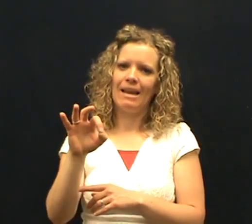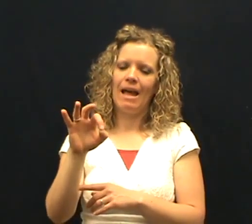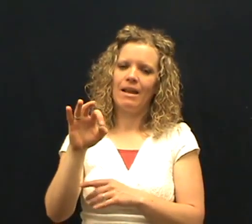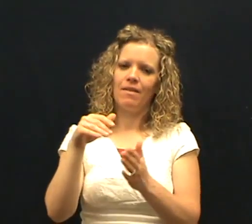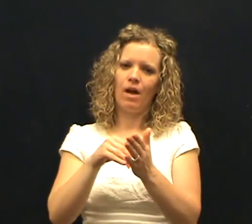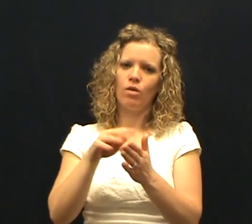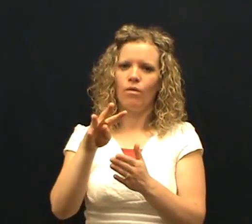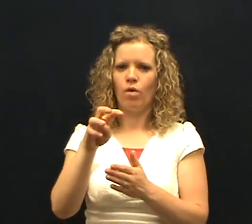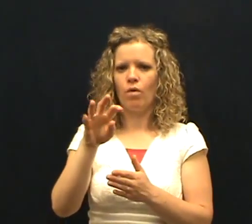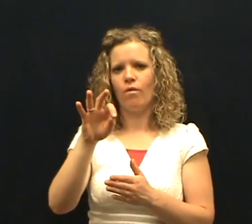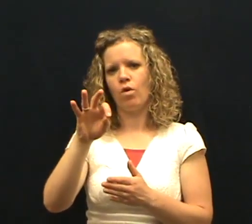99,449 divided by the